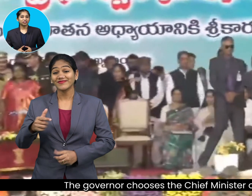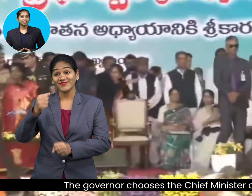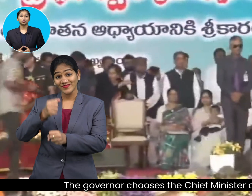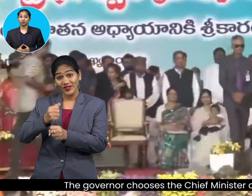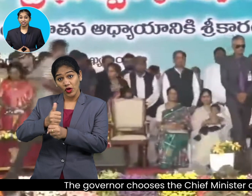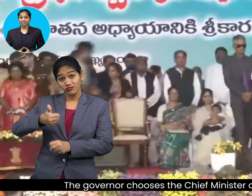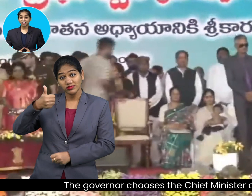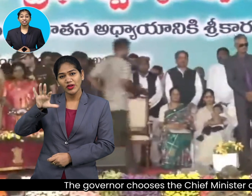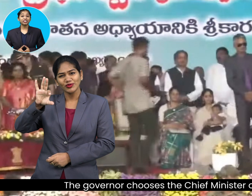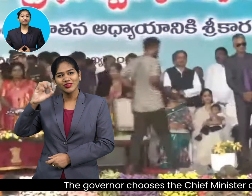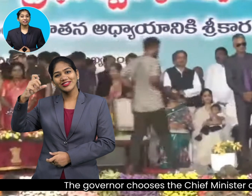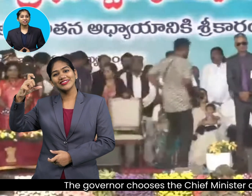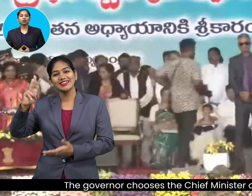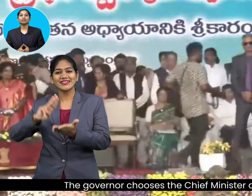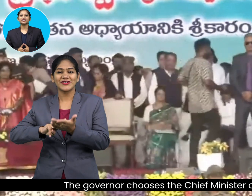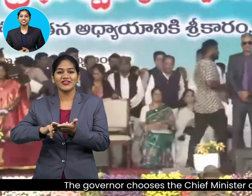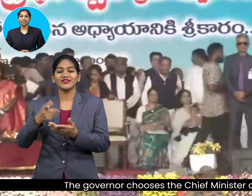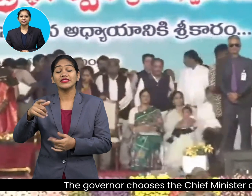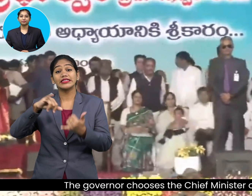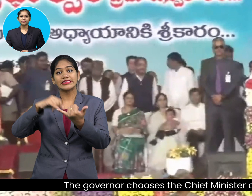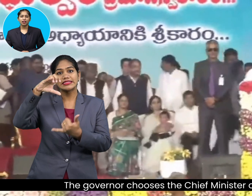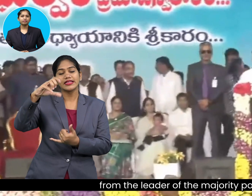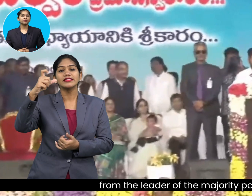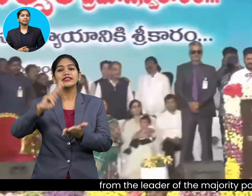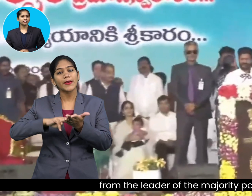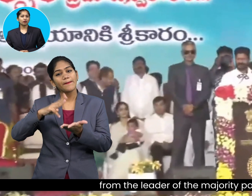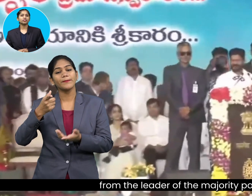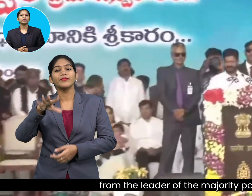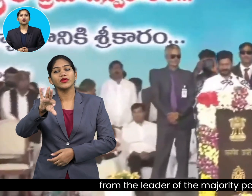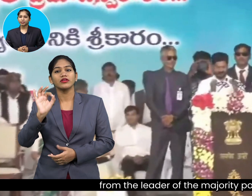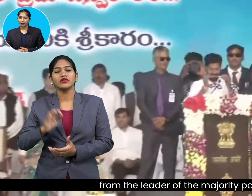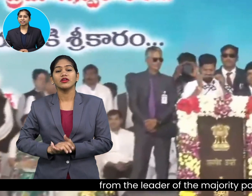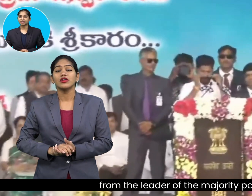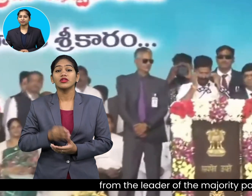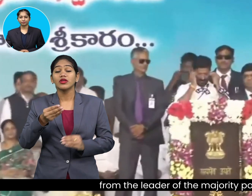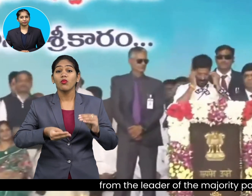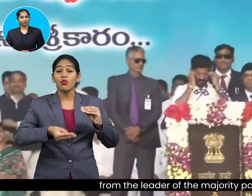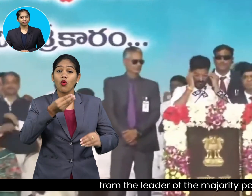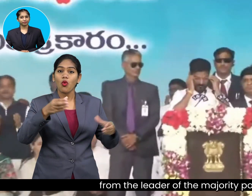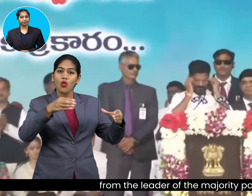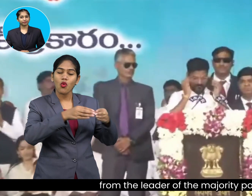The governor chooses the chief minister of the state from the leader of the majority party.